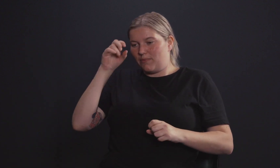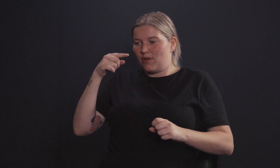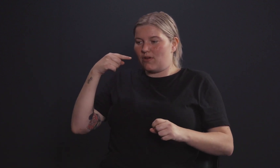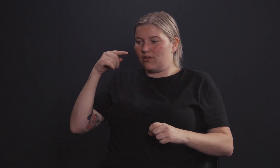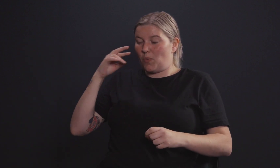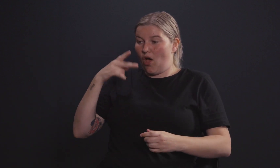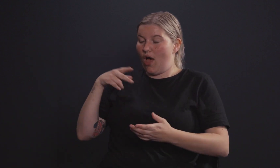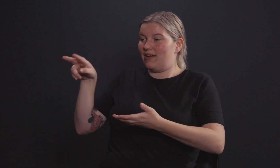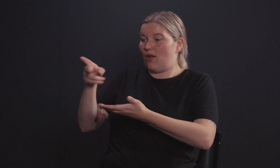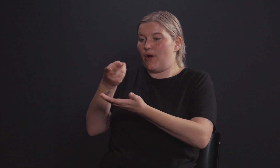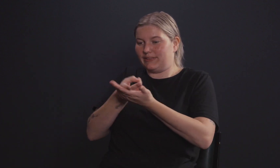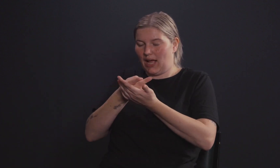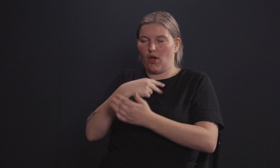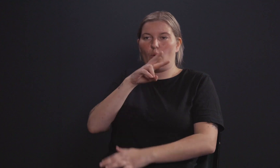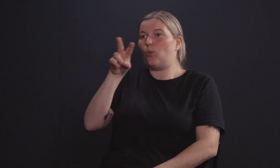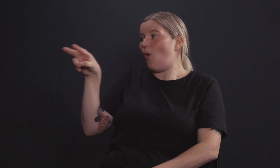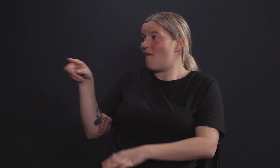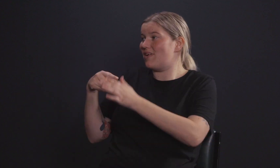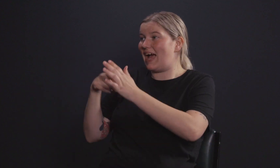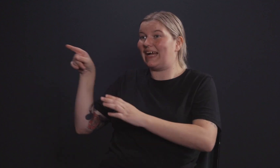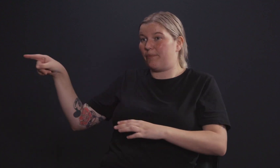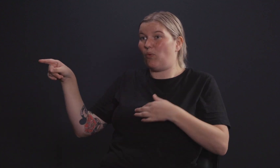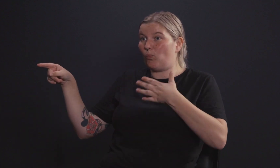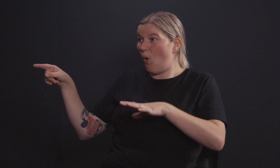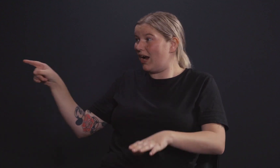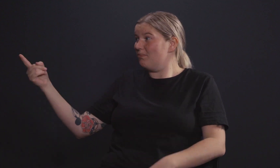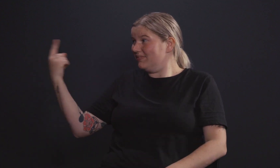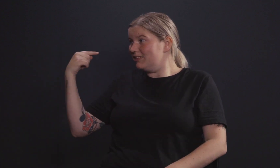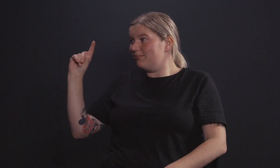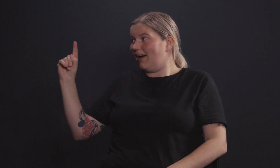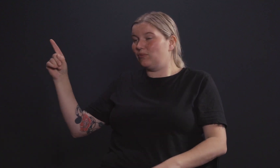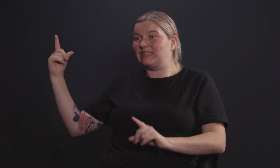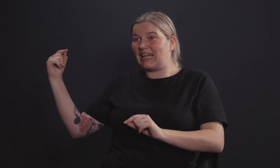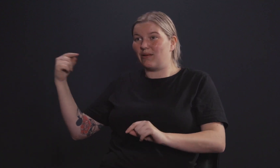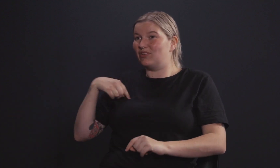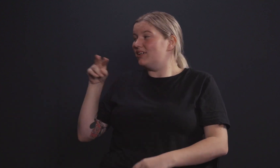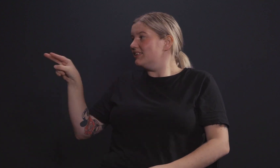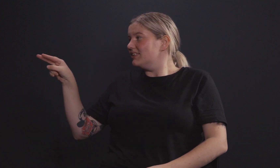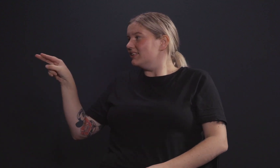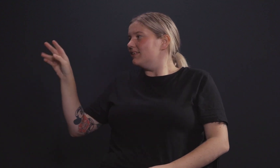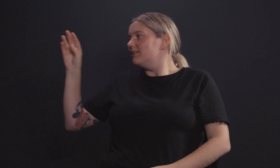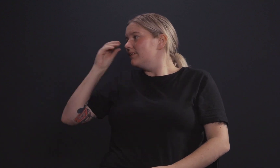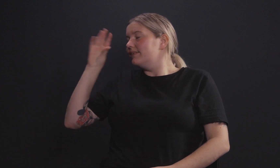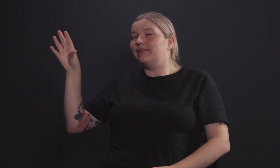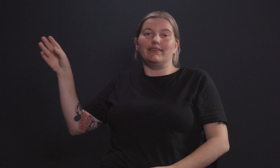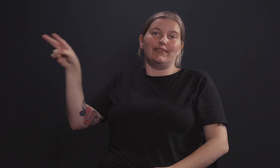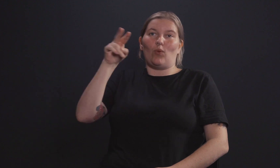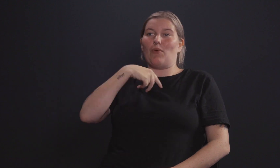strange. I tried to get his attention, but he was sleeping, so I looked over at my sister instead. Just then, as I lost consciousness,